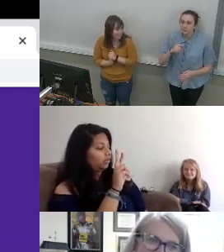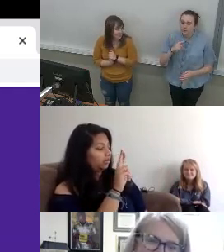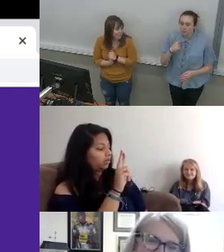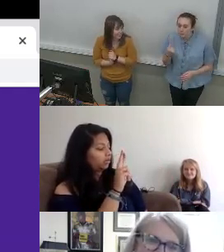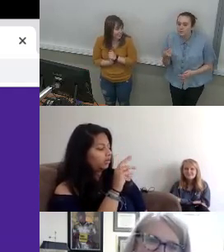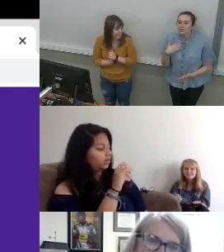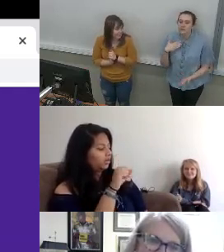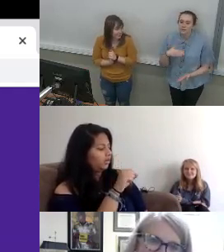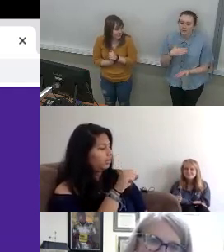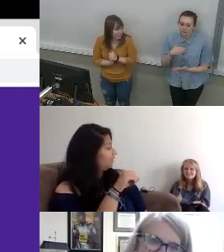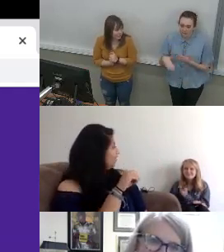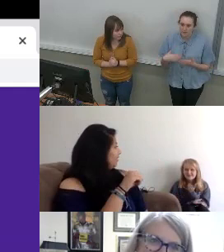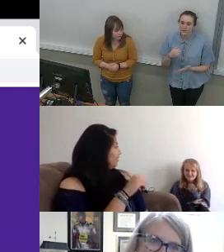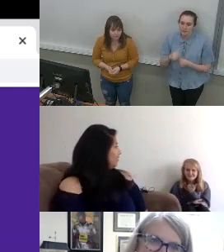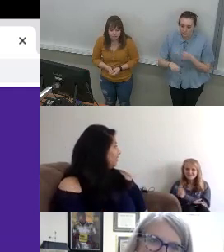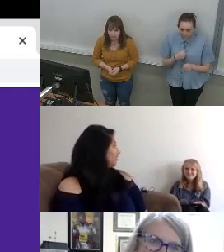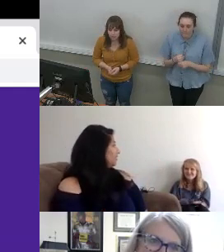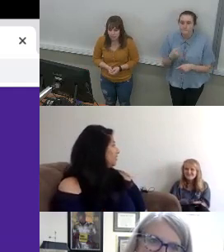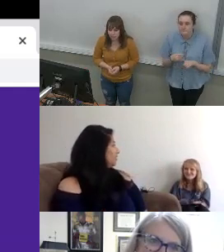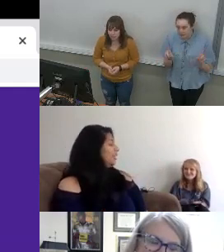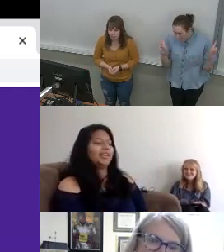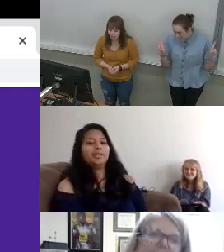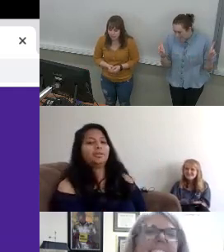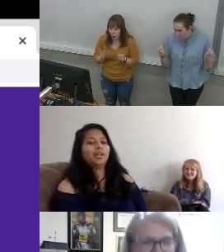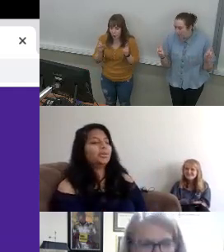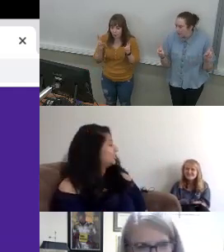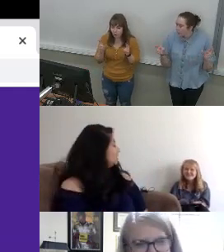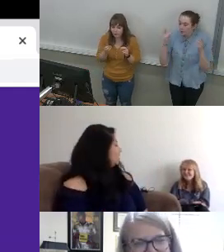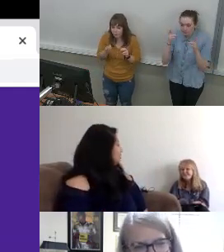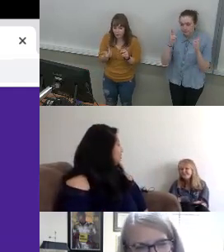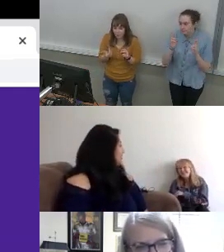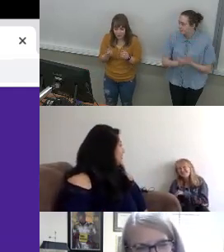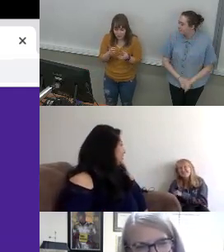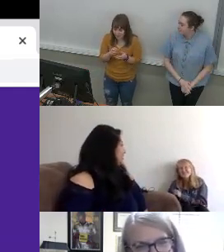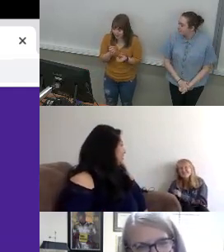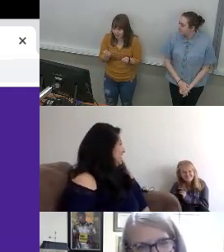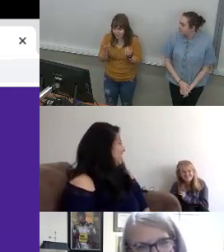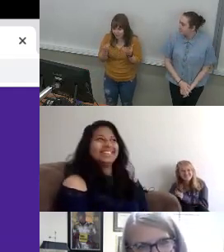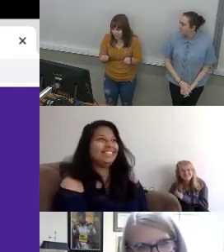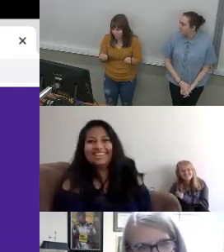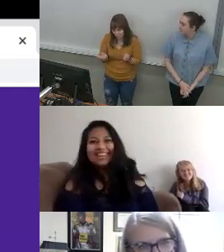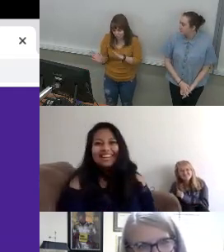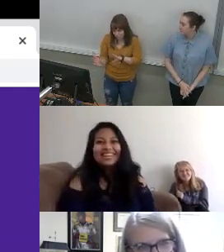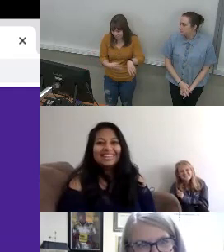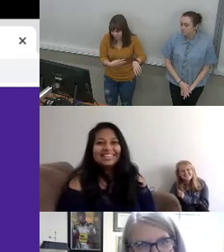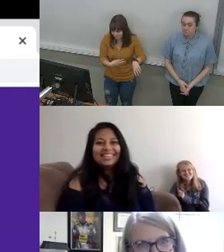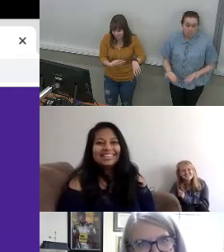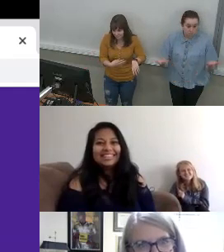Hopefully, only the end of the year. Yeah. But Hopefully a few we may not need to sign